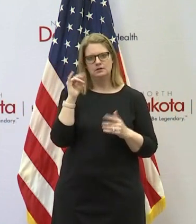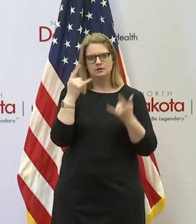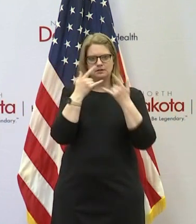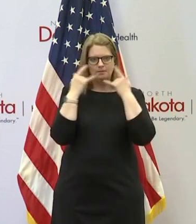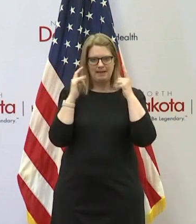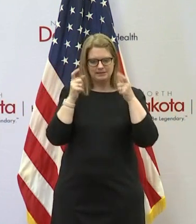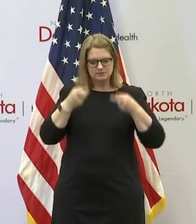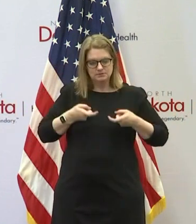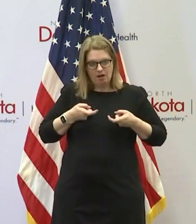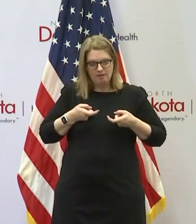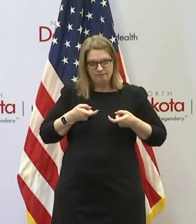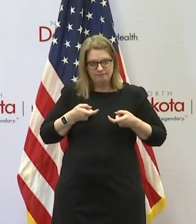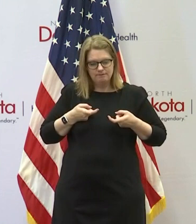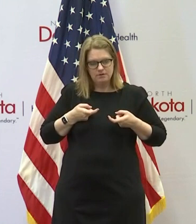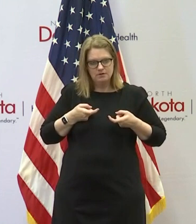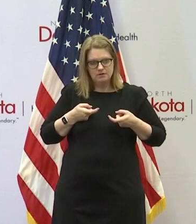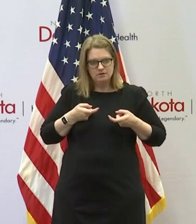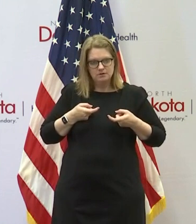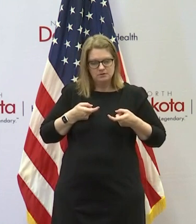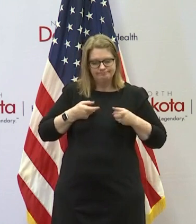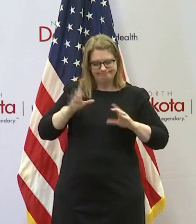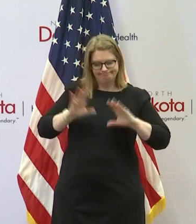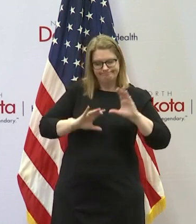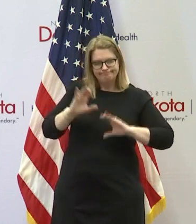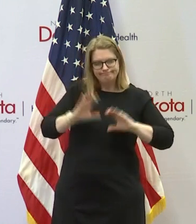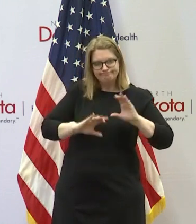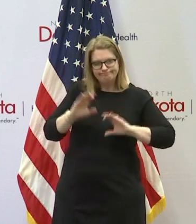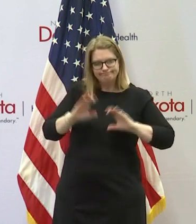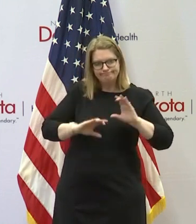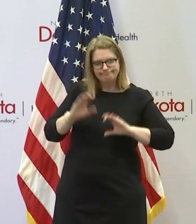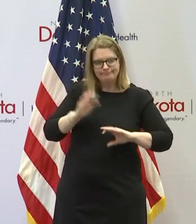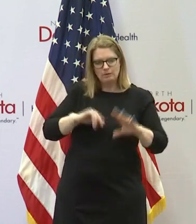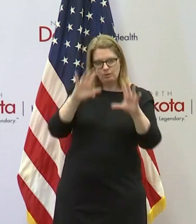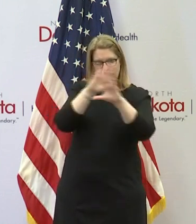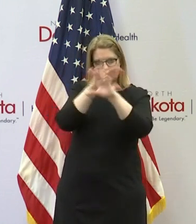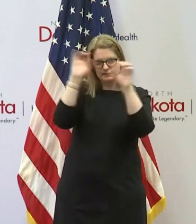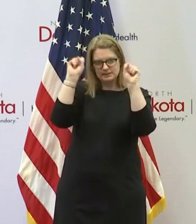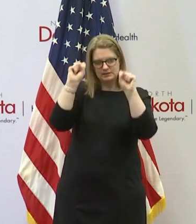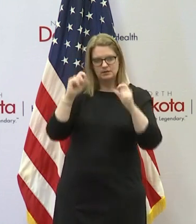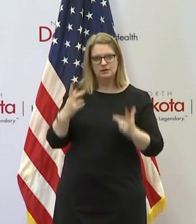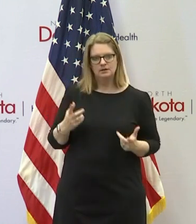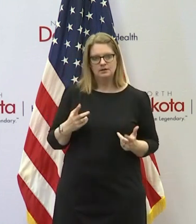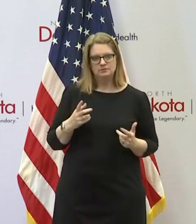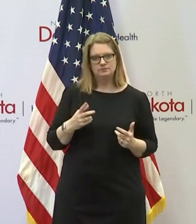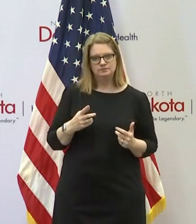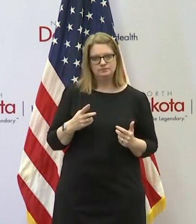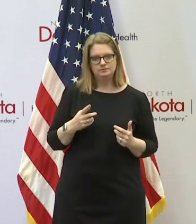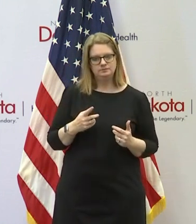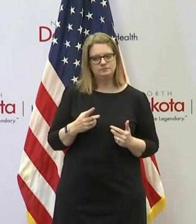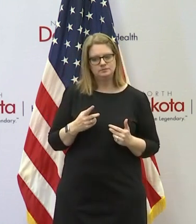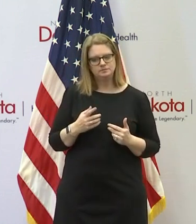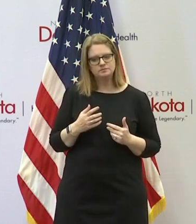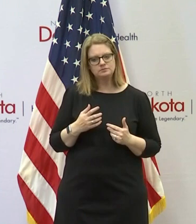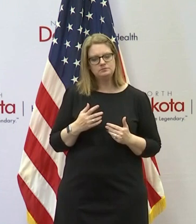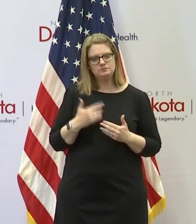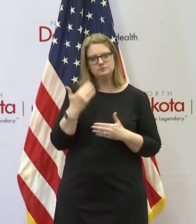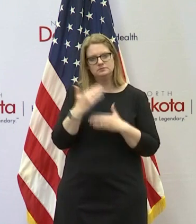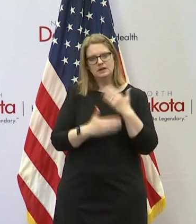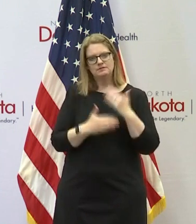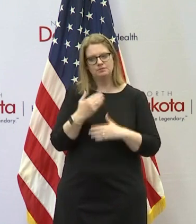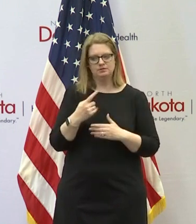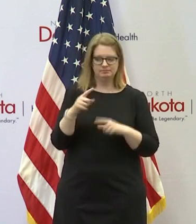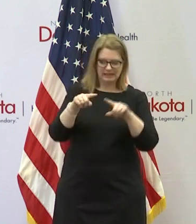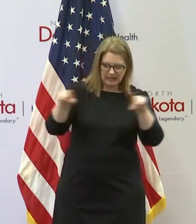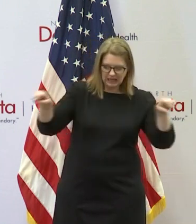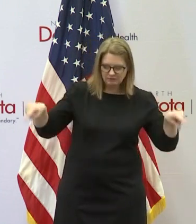were off during the time when we were having a conversation with the president. And of course, he's comfortable knowing that everybody in the room